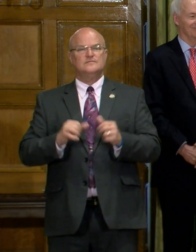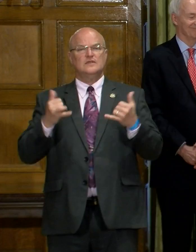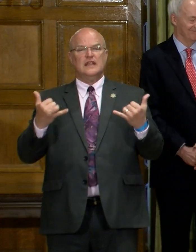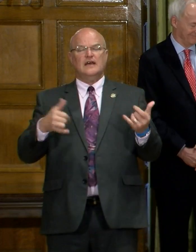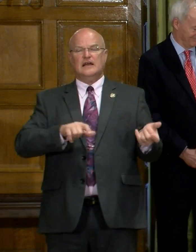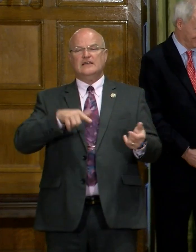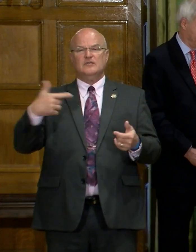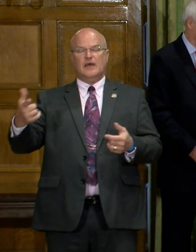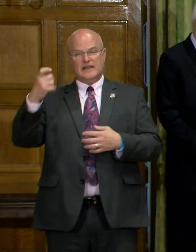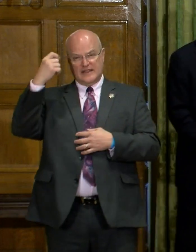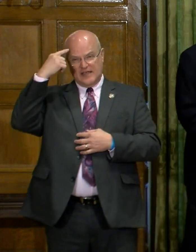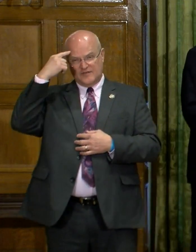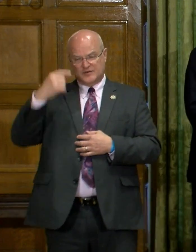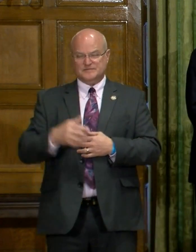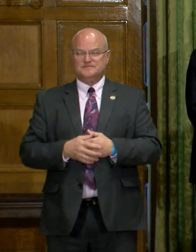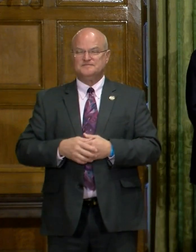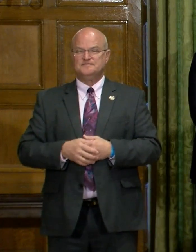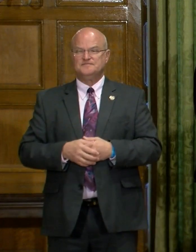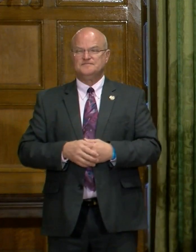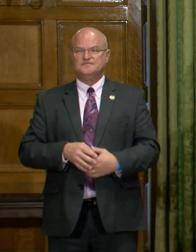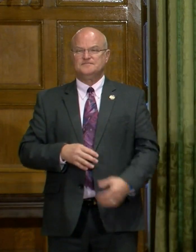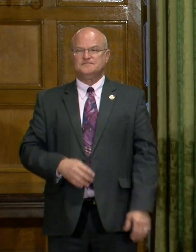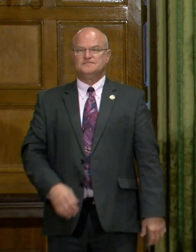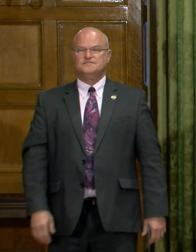that, I'll turn it back over to the governor.